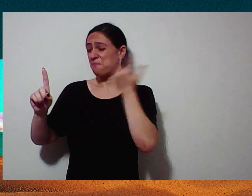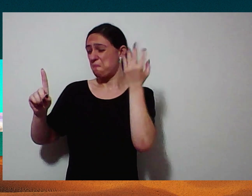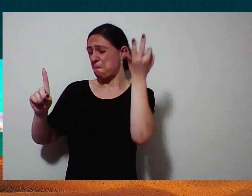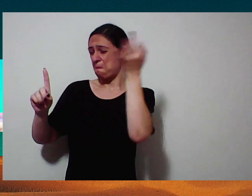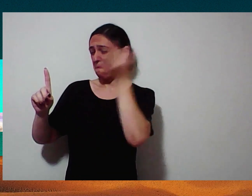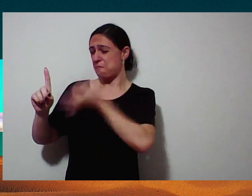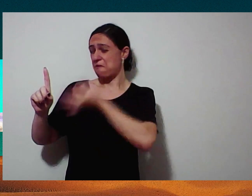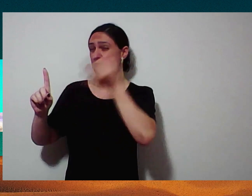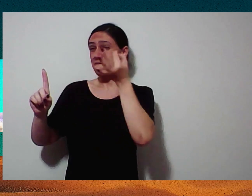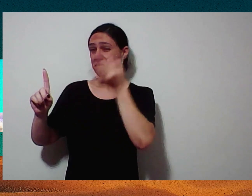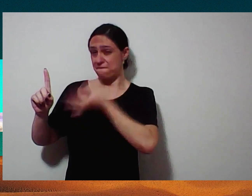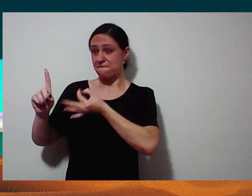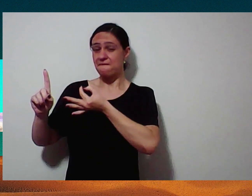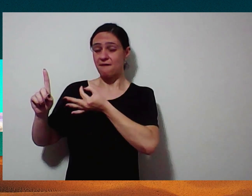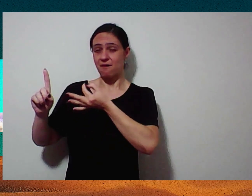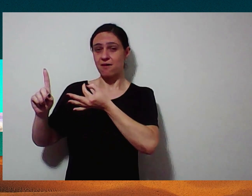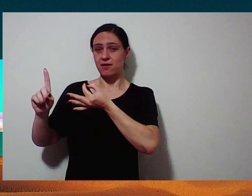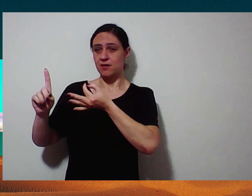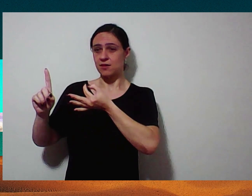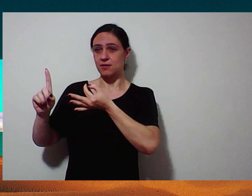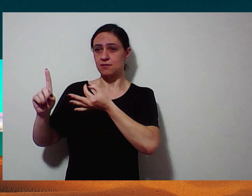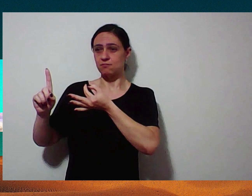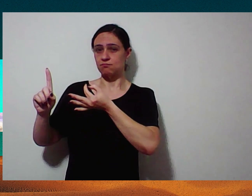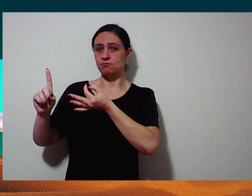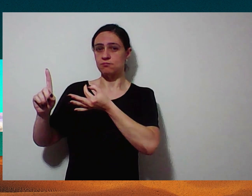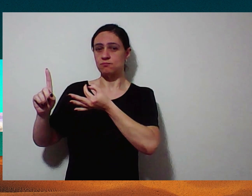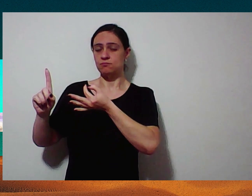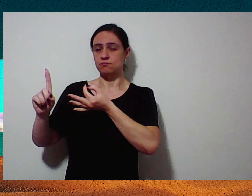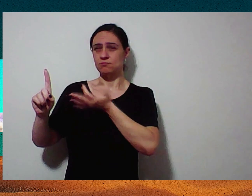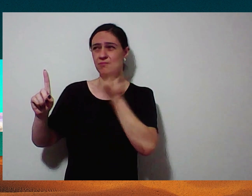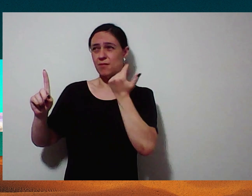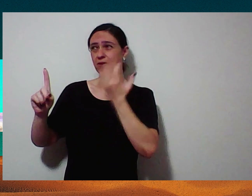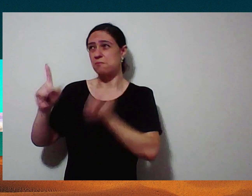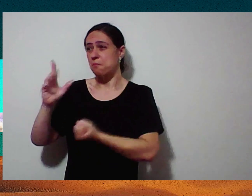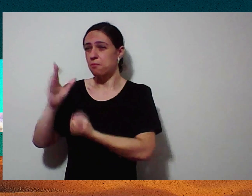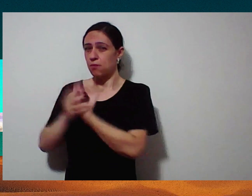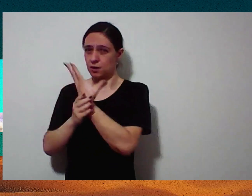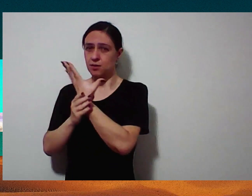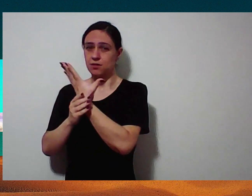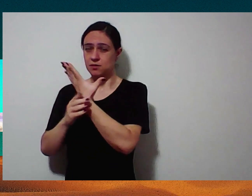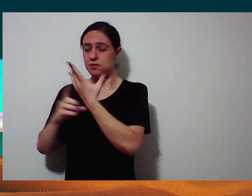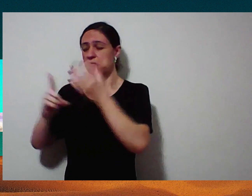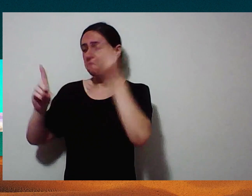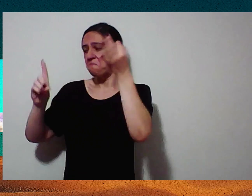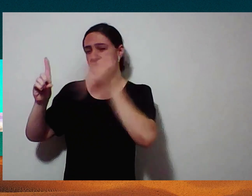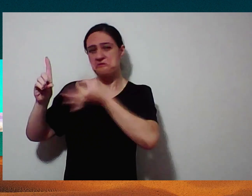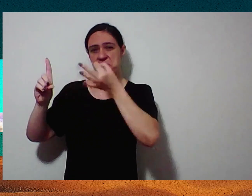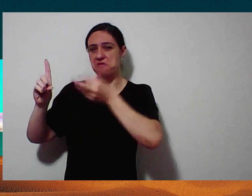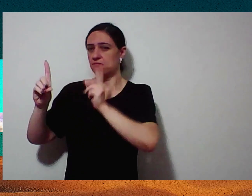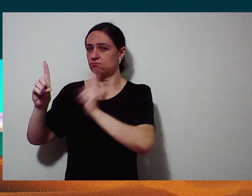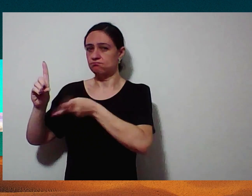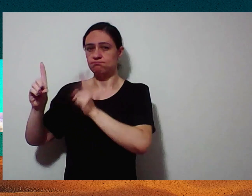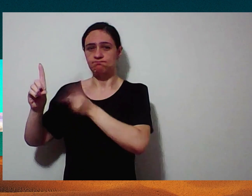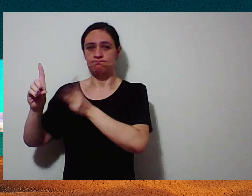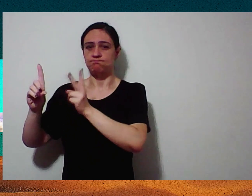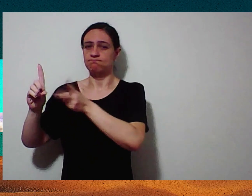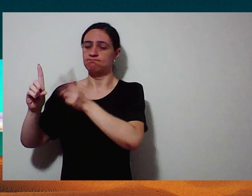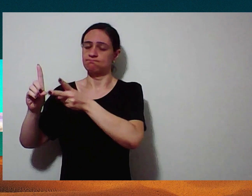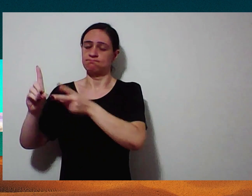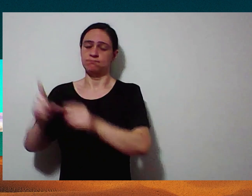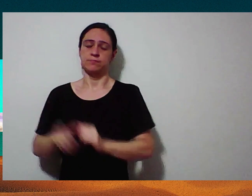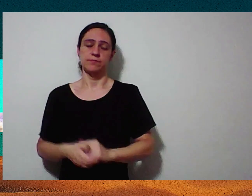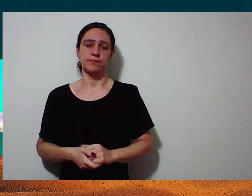dia em que foste criado. Verse 15. You were perfect in your ways from the day you were created. Ele deve